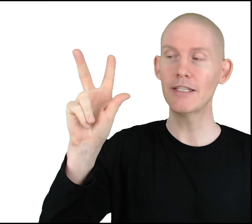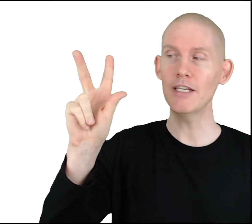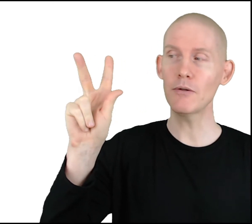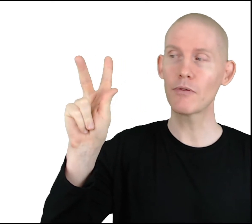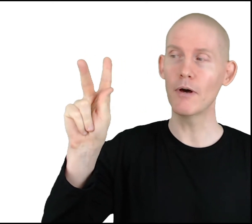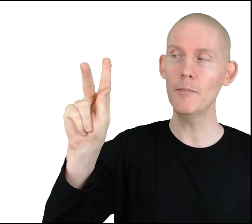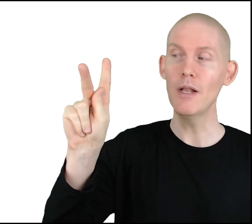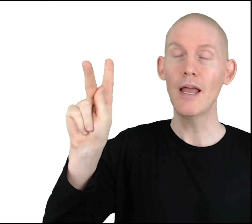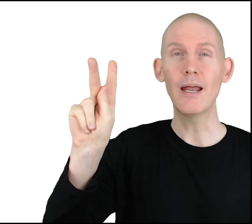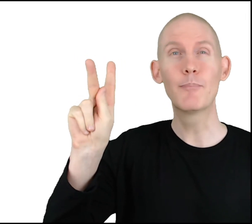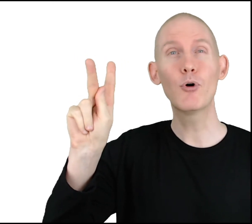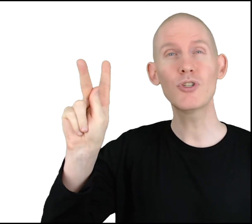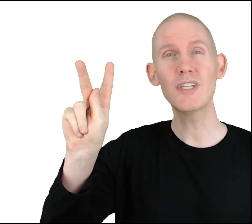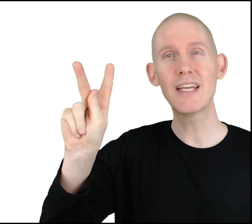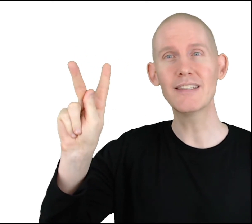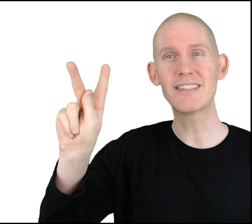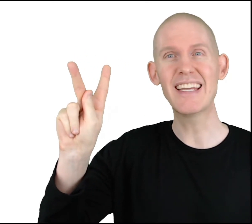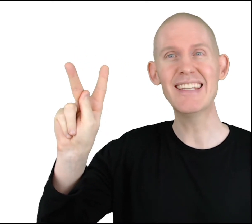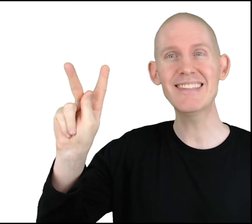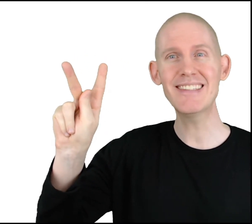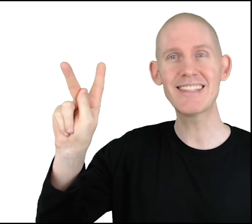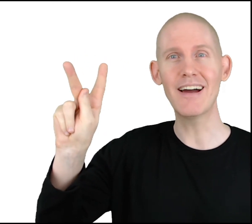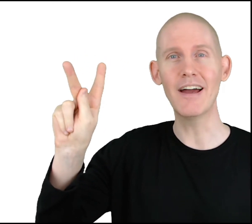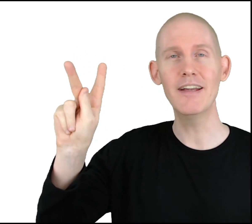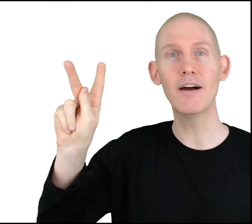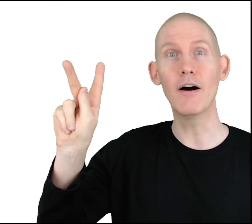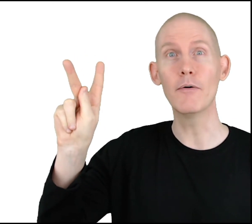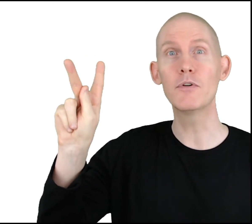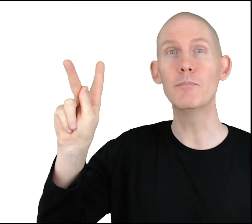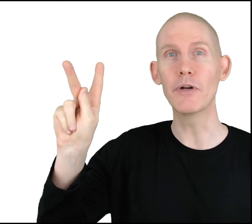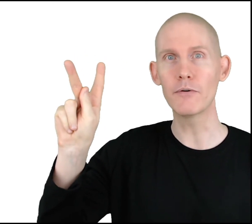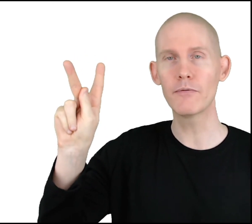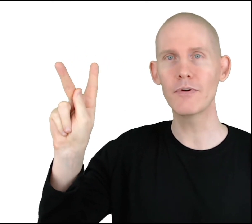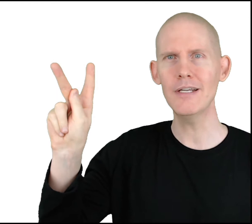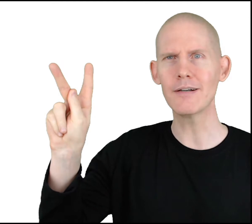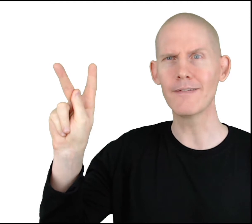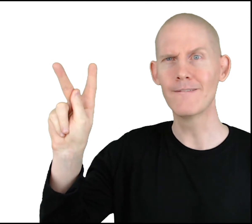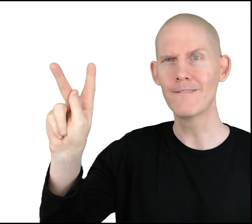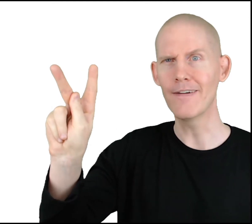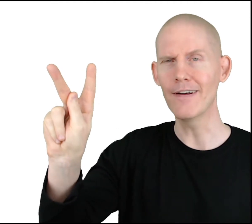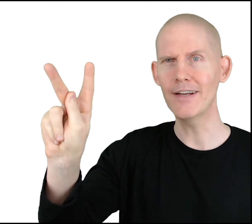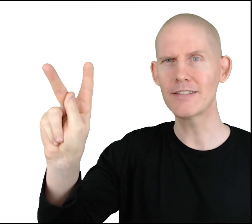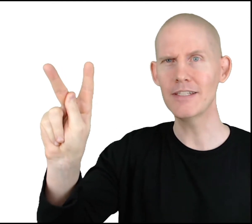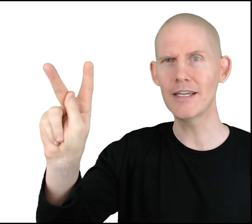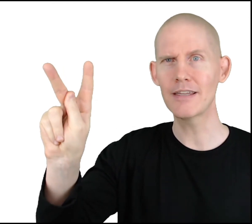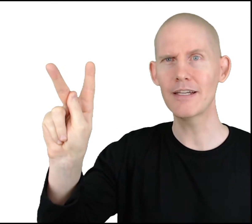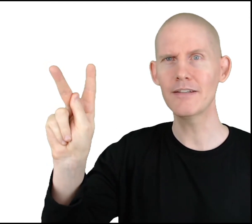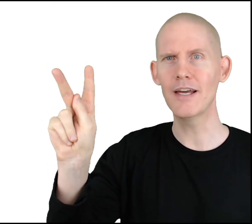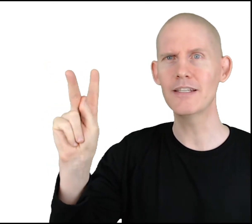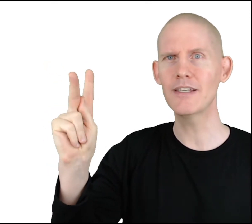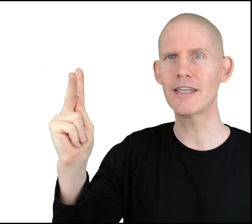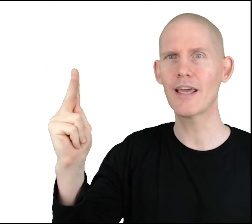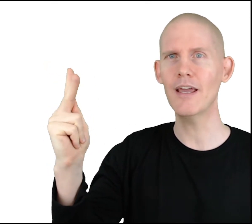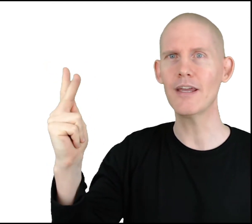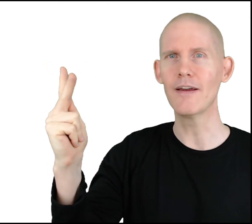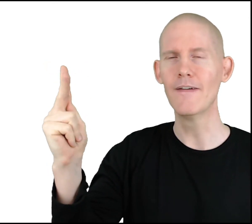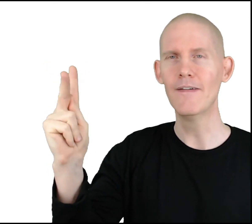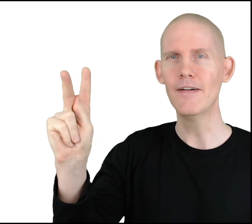your thumb and push against the inside of your middle finger. Right? You see that there? That is a K.